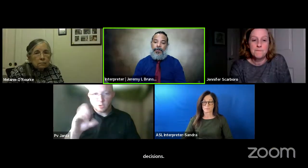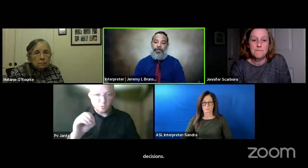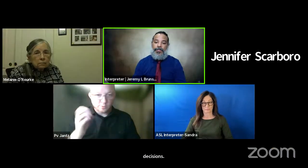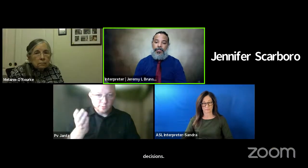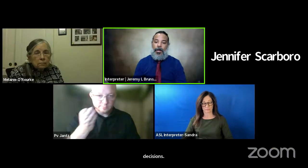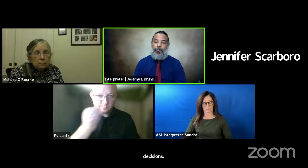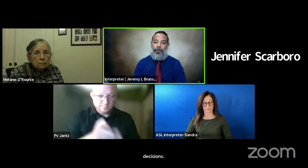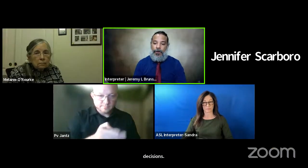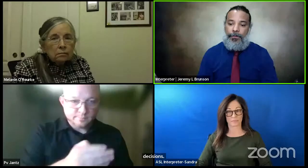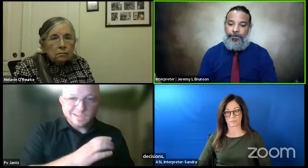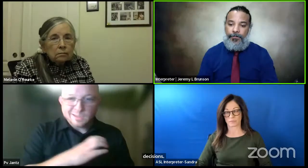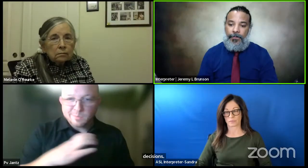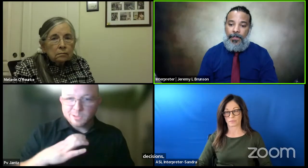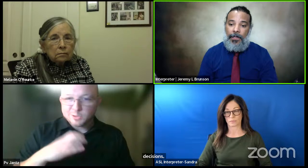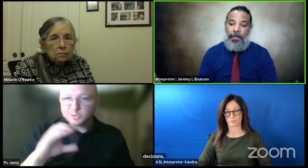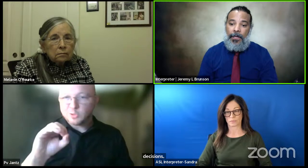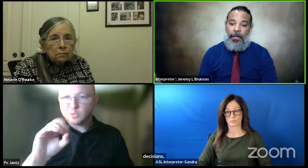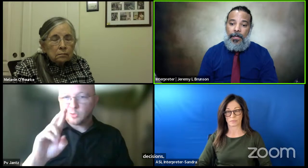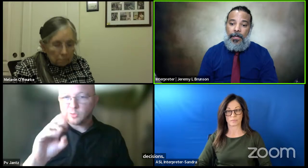Thank you, Commissioner Scarborough.